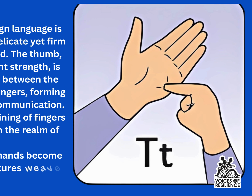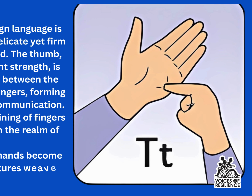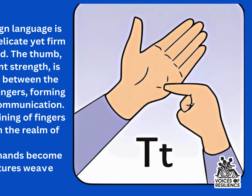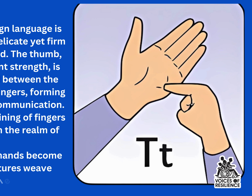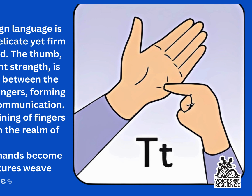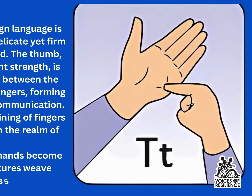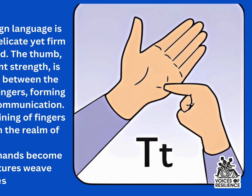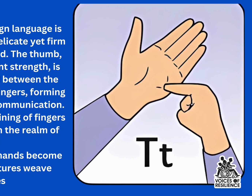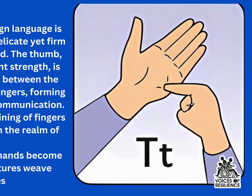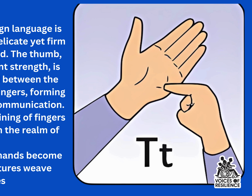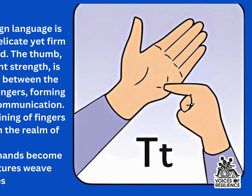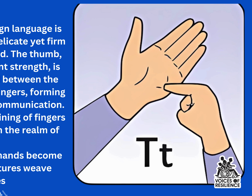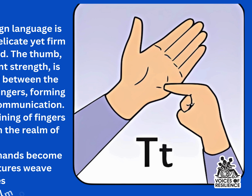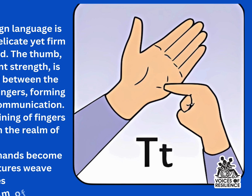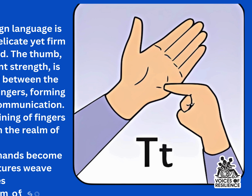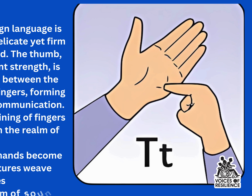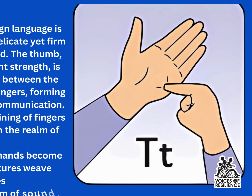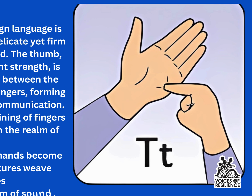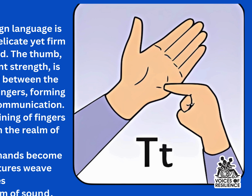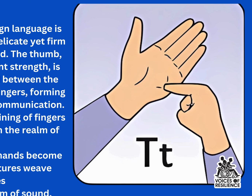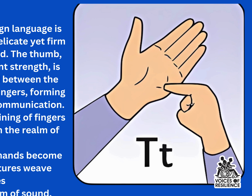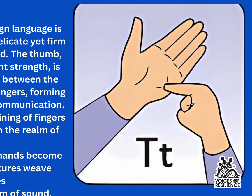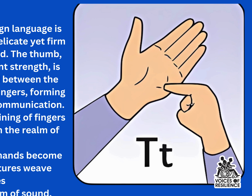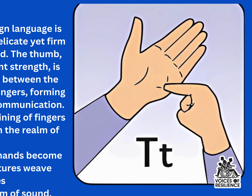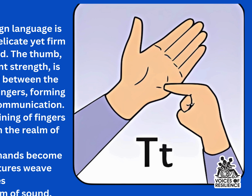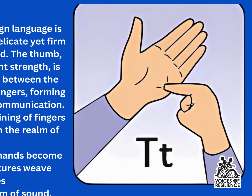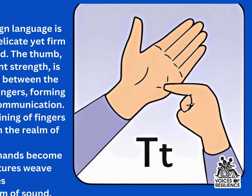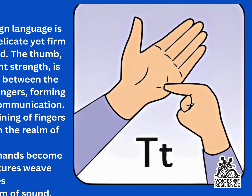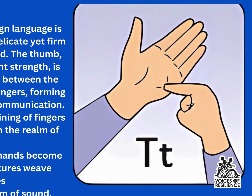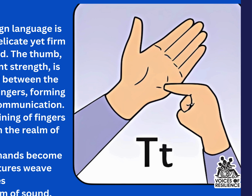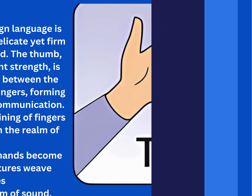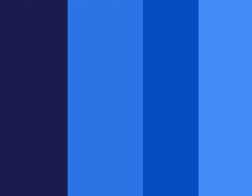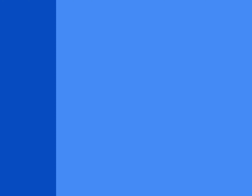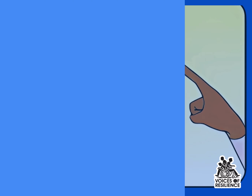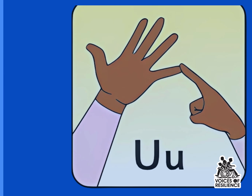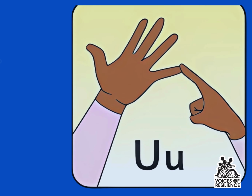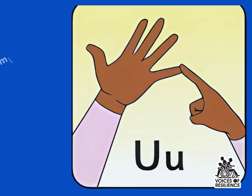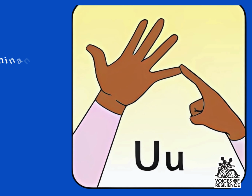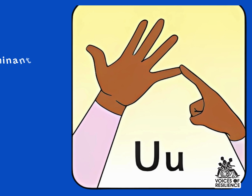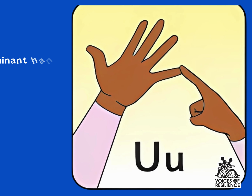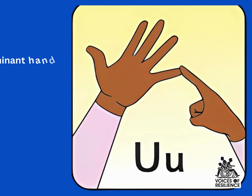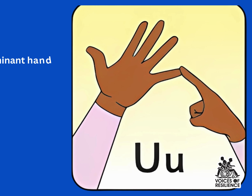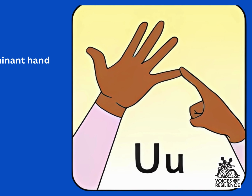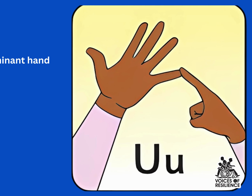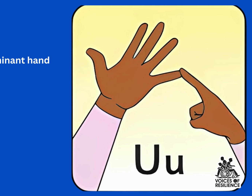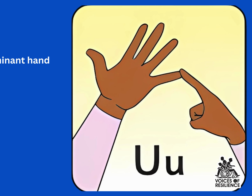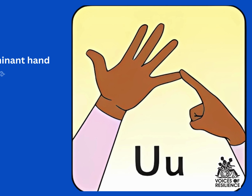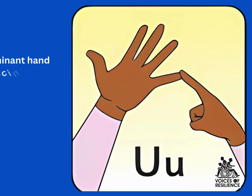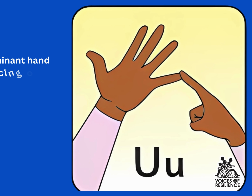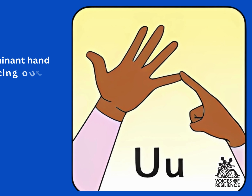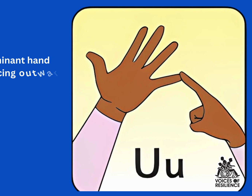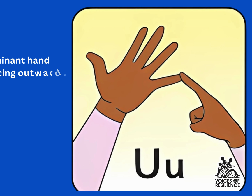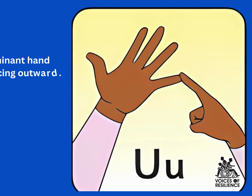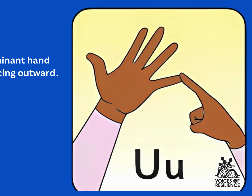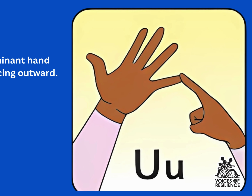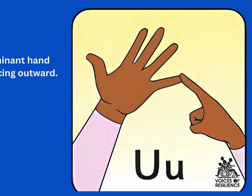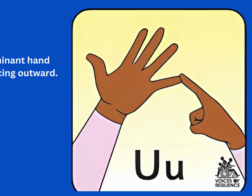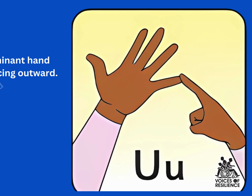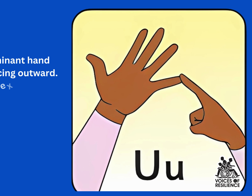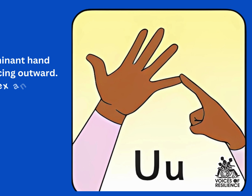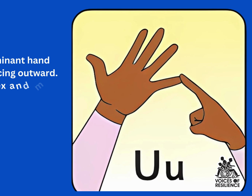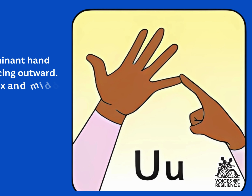poetry, and gestures weave stories beyond the realm of sound. Raise your dominant hand with the palm facing